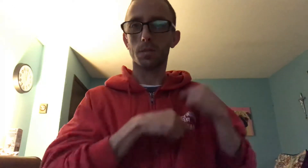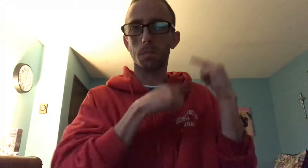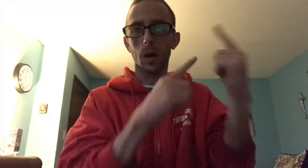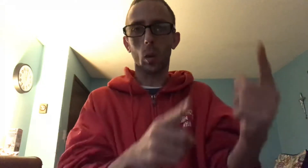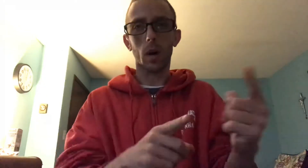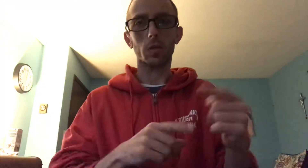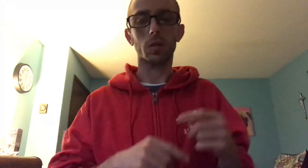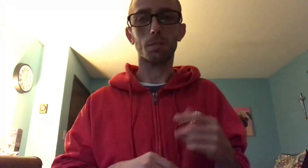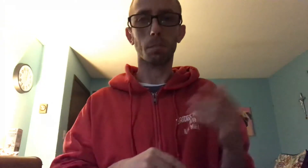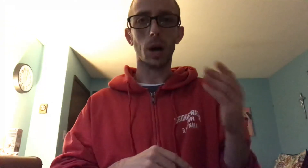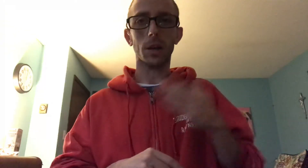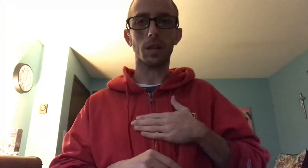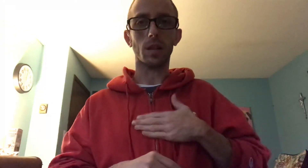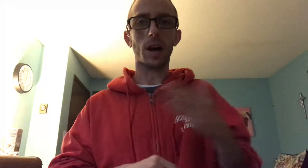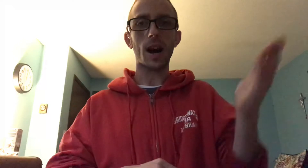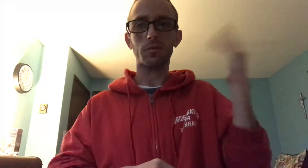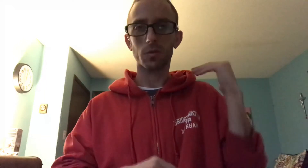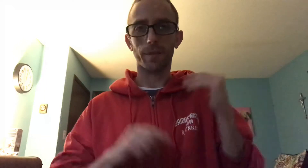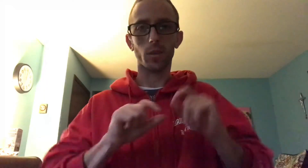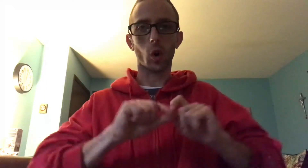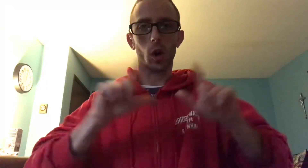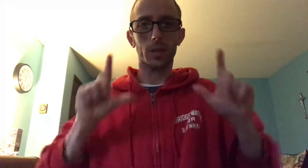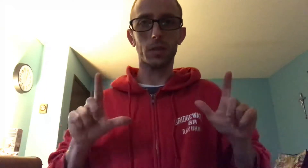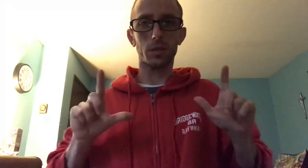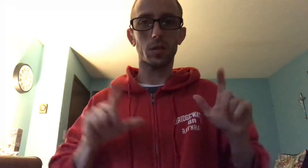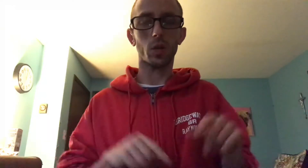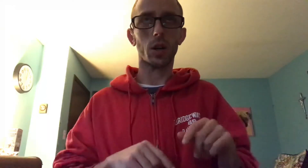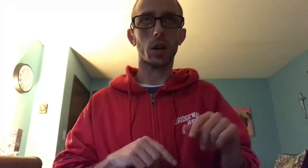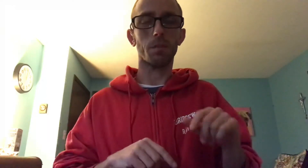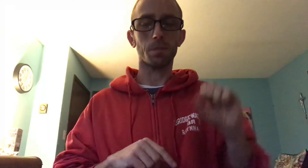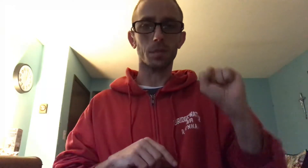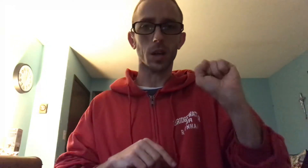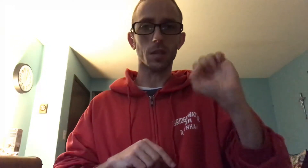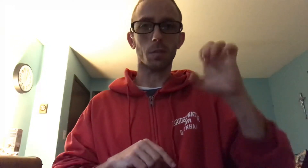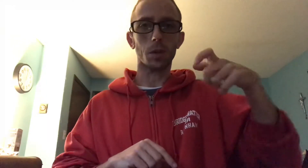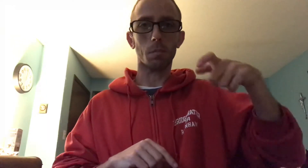been a while since my last vlog in December.